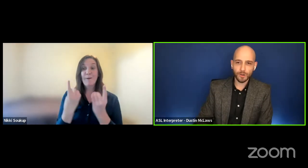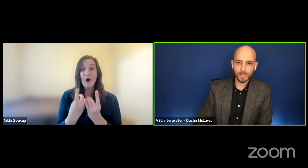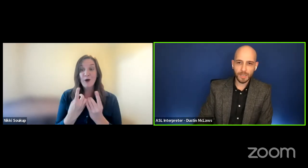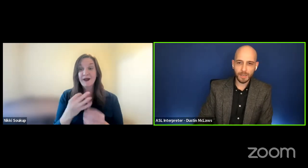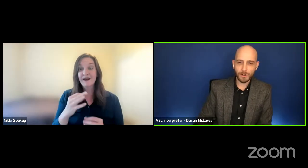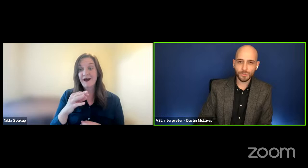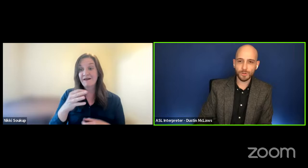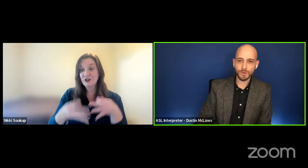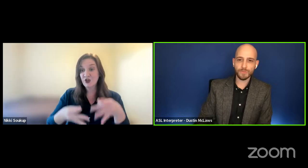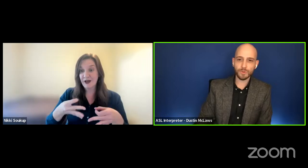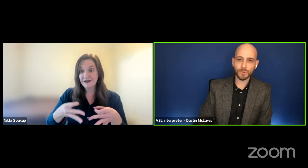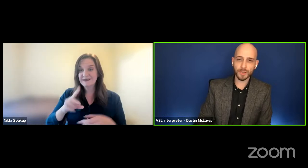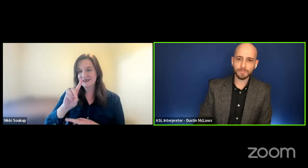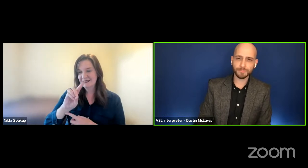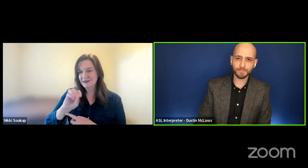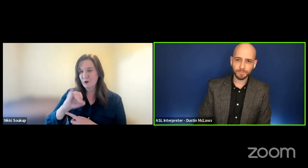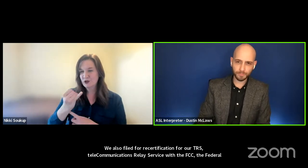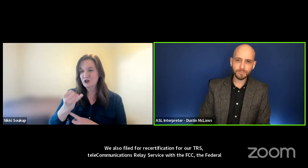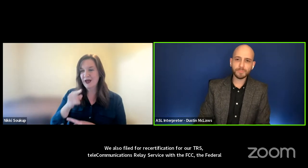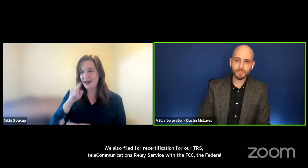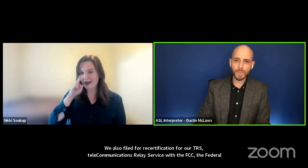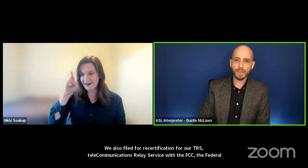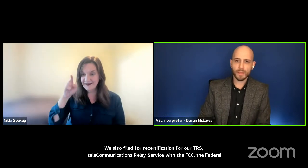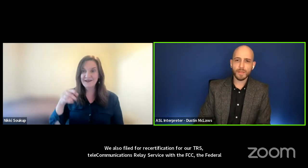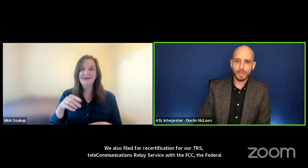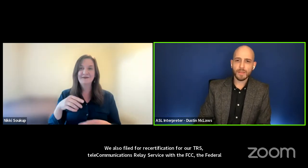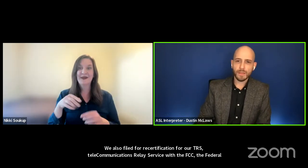We are currently also reviewing